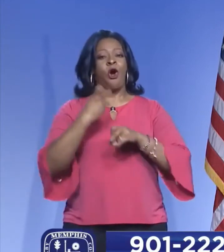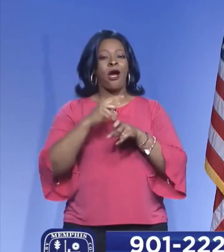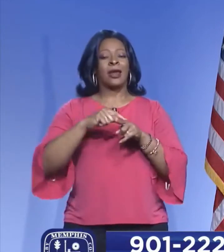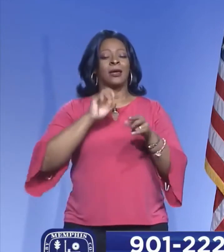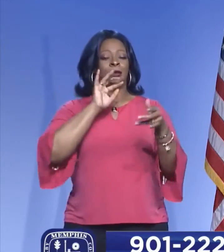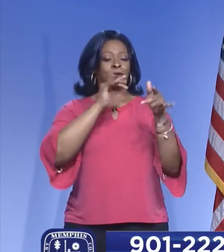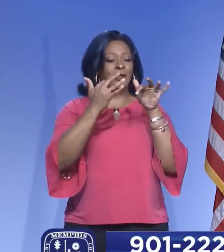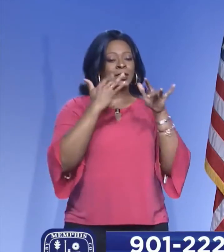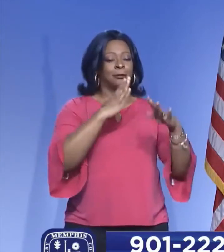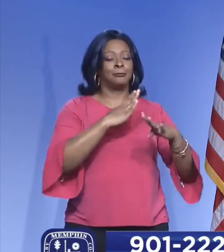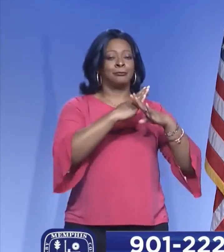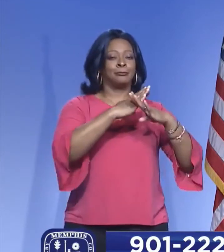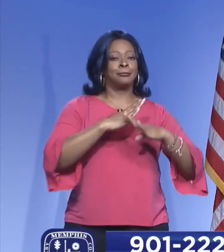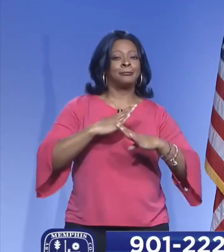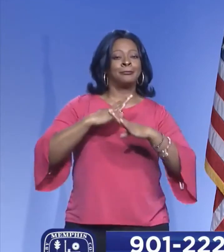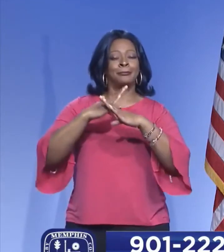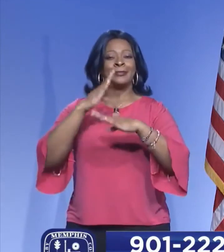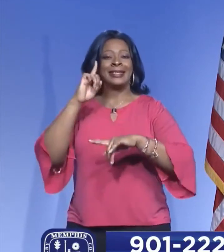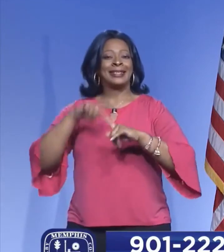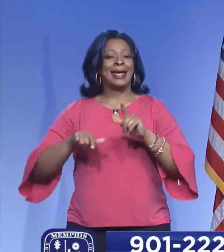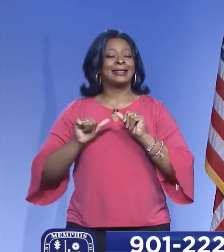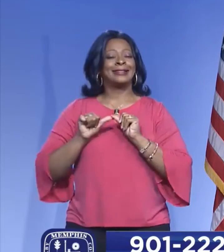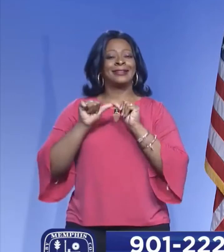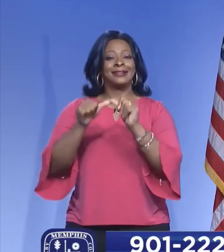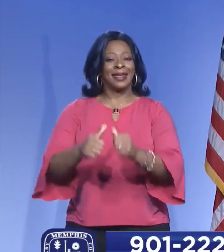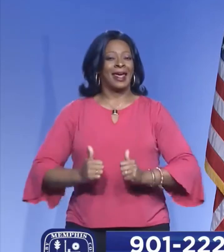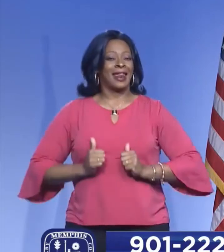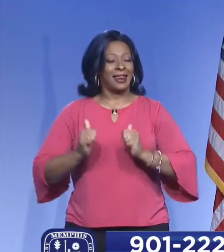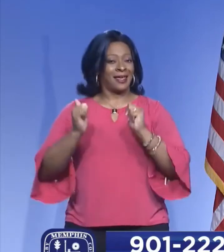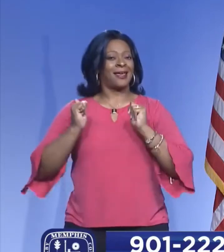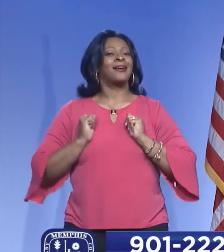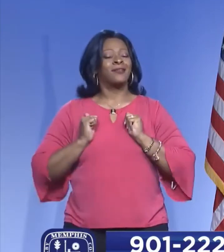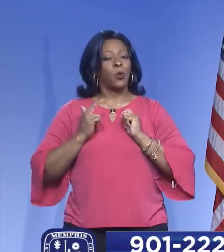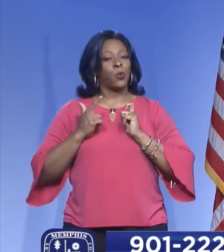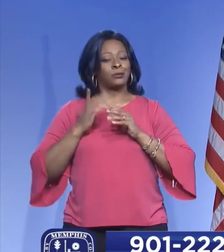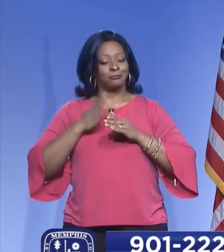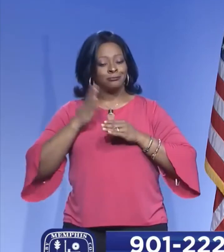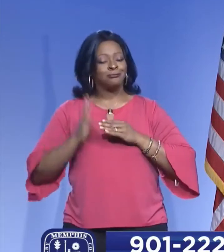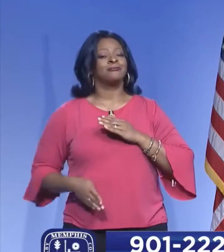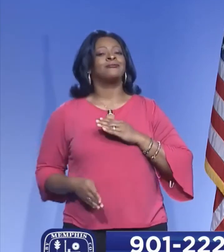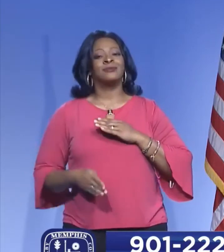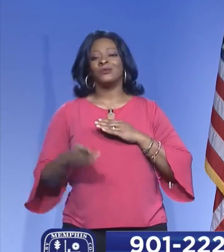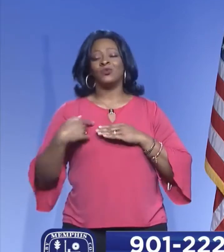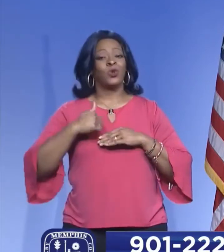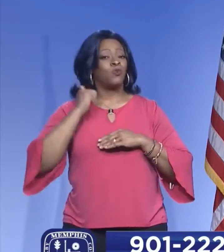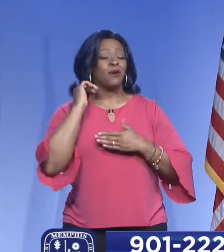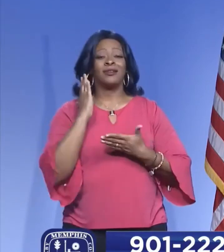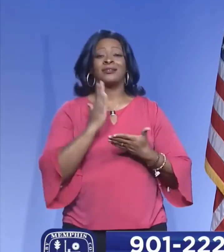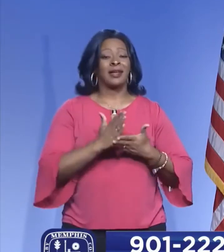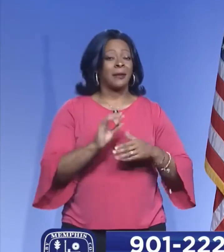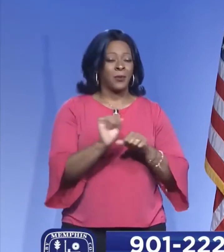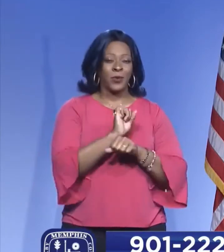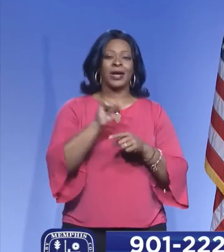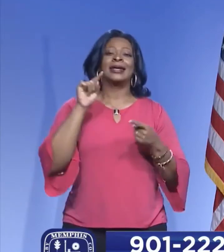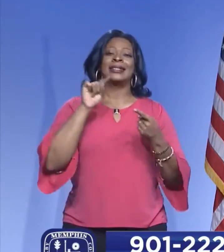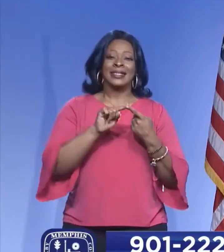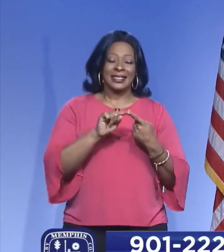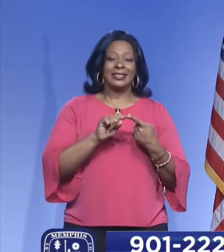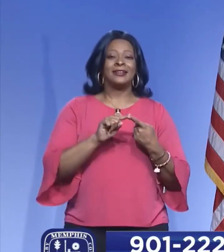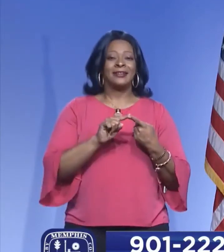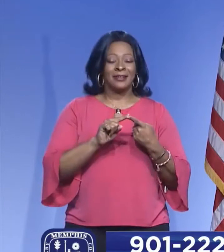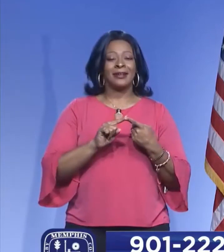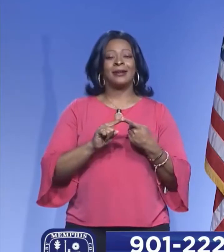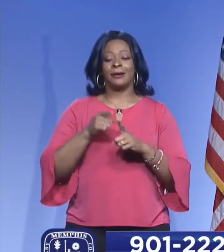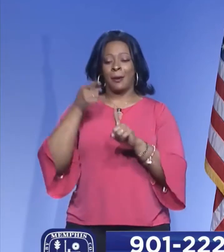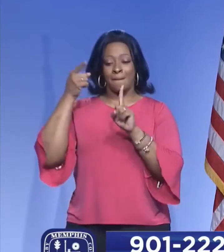transmitting and can't sustain itself. And we will not stop working until we get